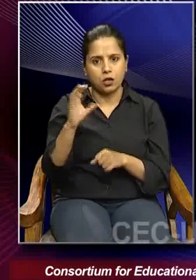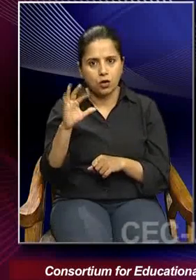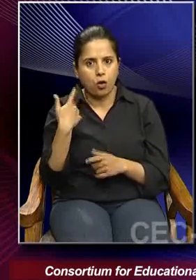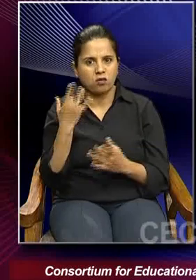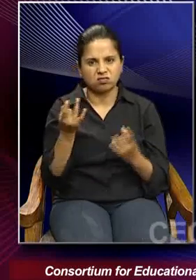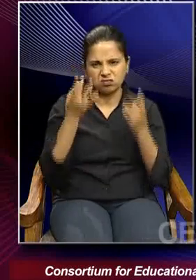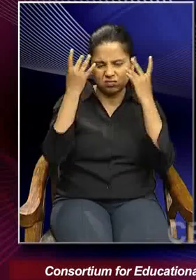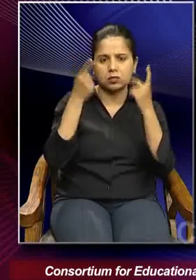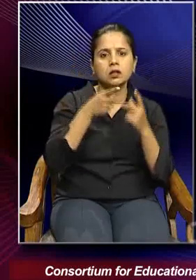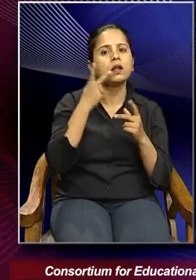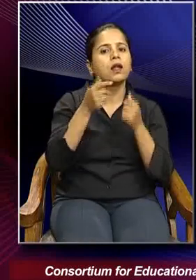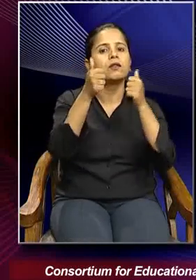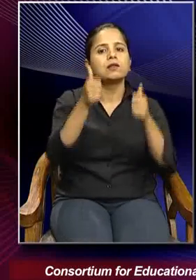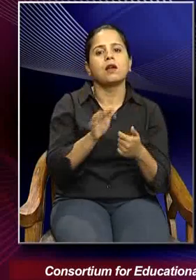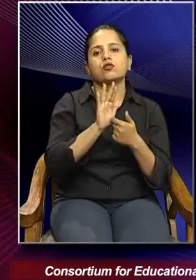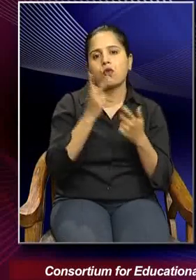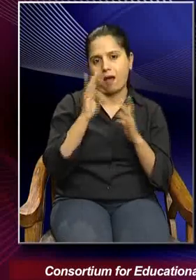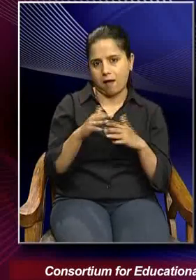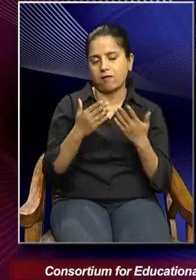ahankar.